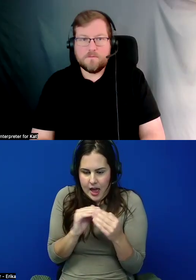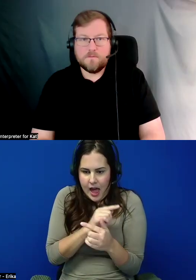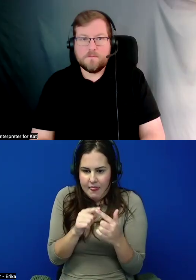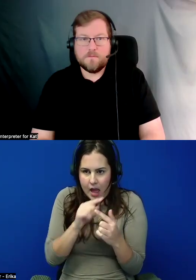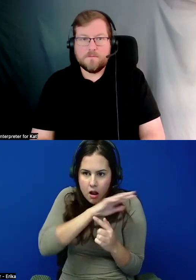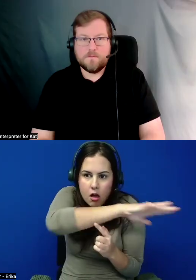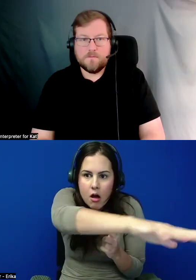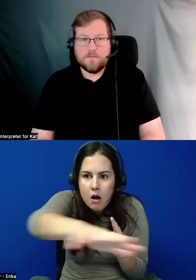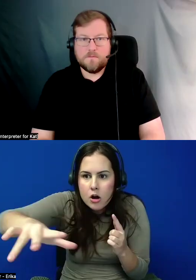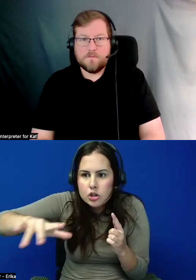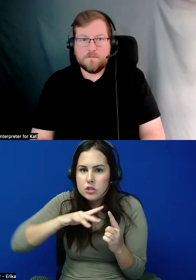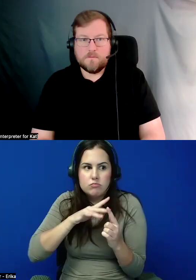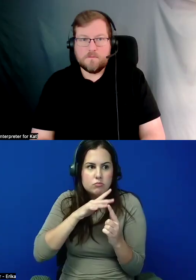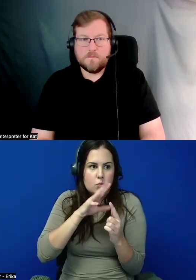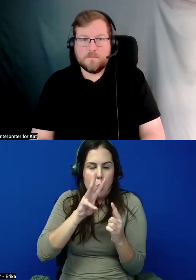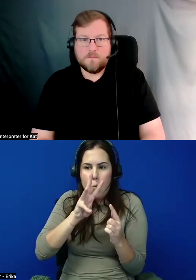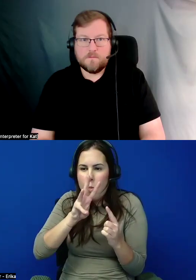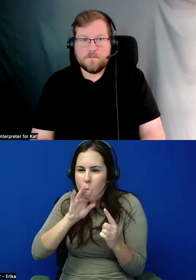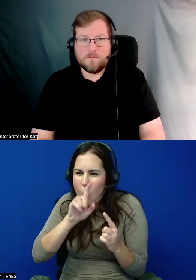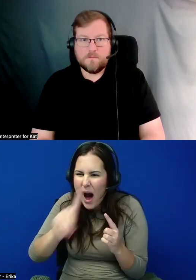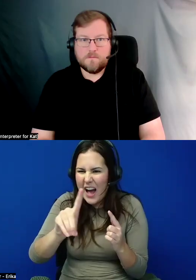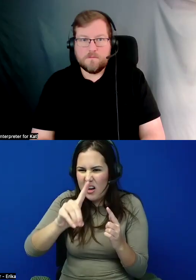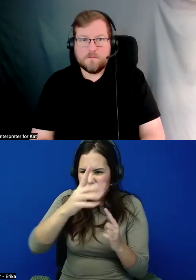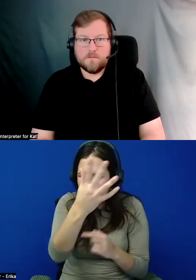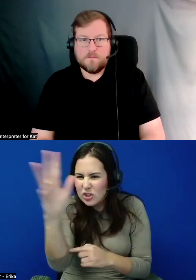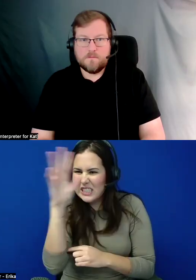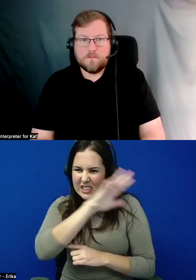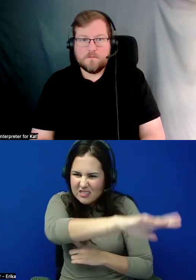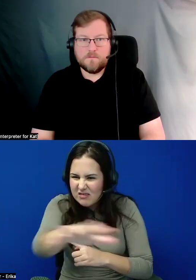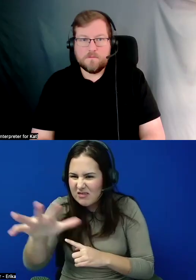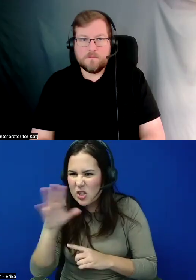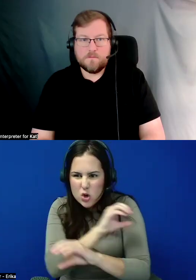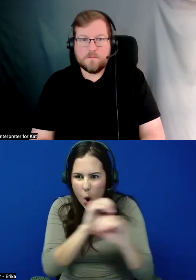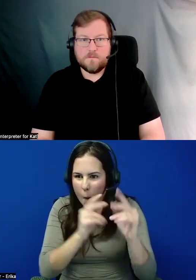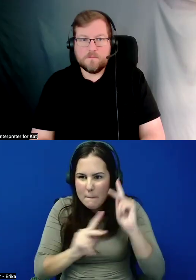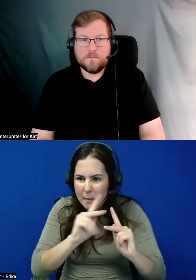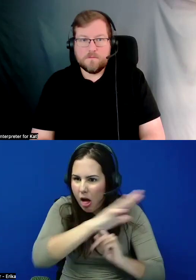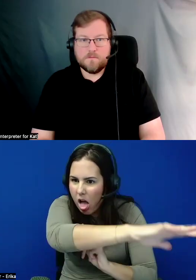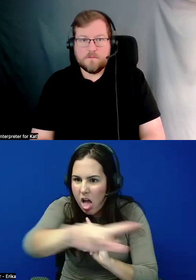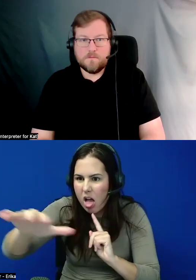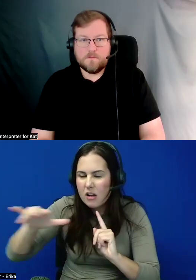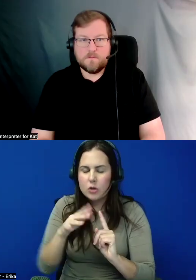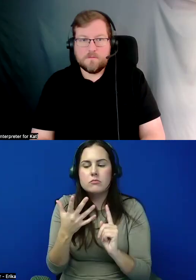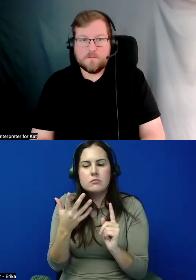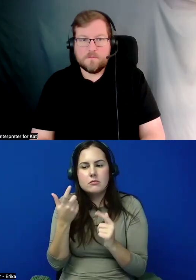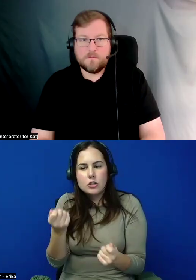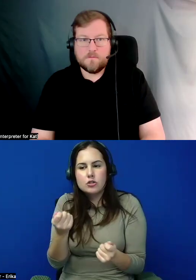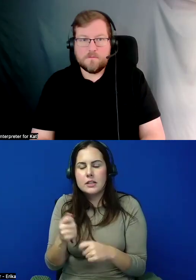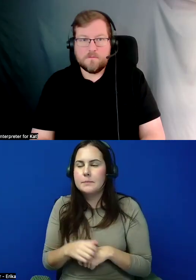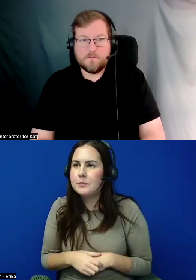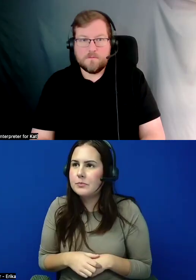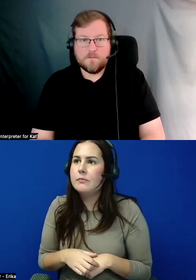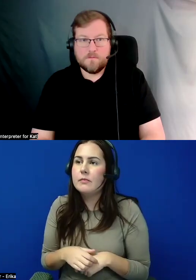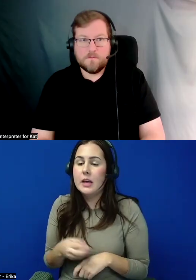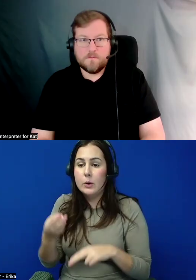there. So you have to fly there or go up the river. And then you can sit, like we sit on the balcony of the hotel up on the